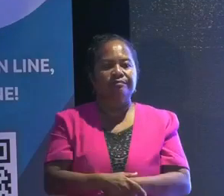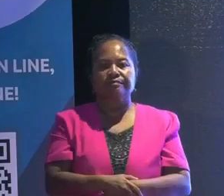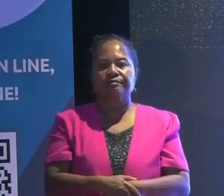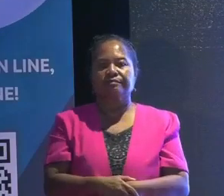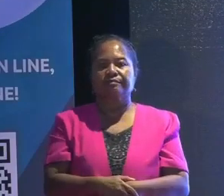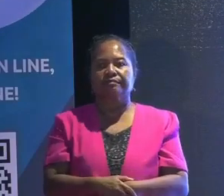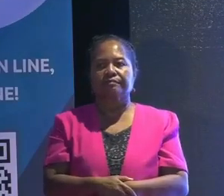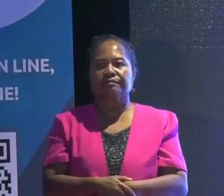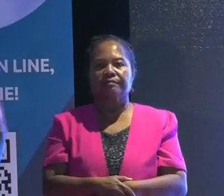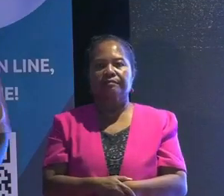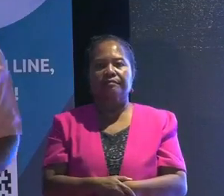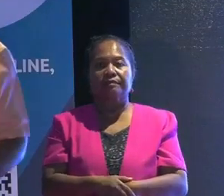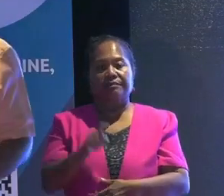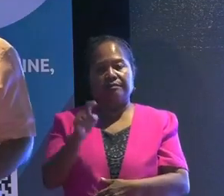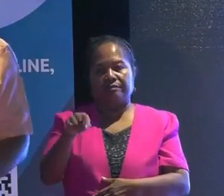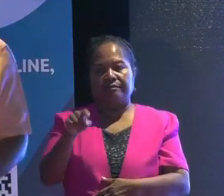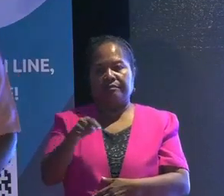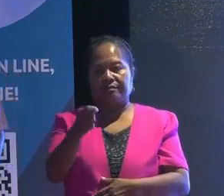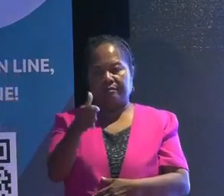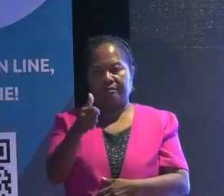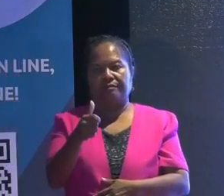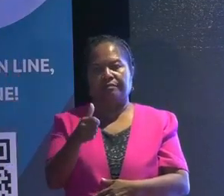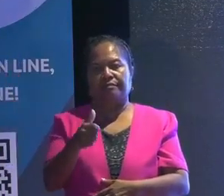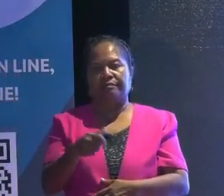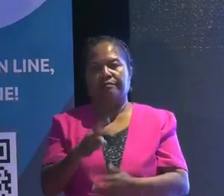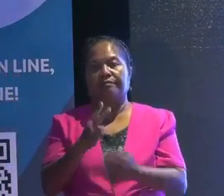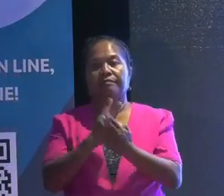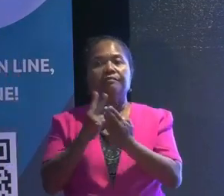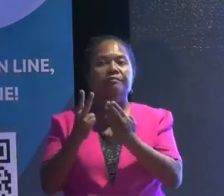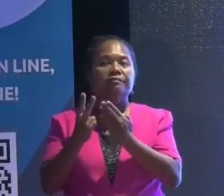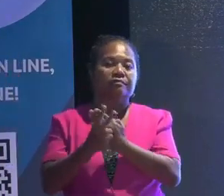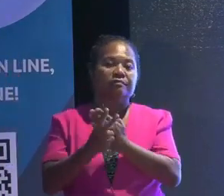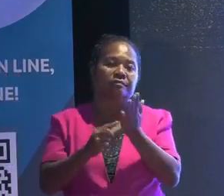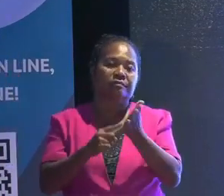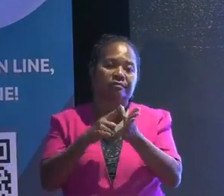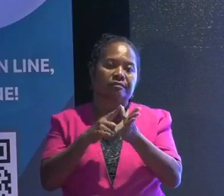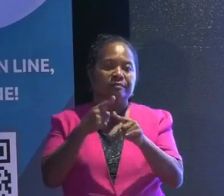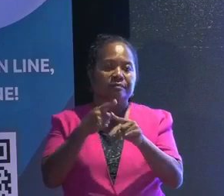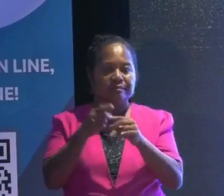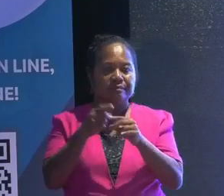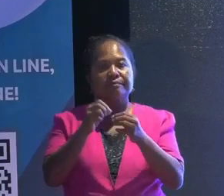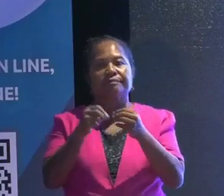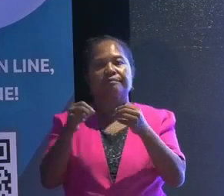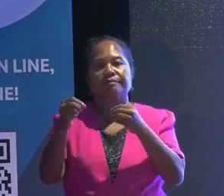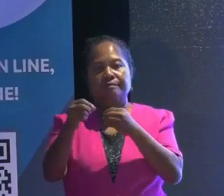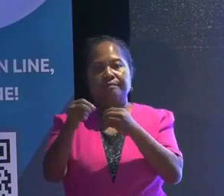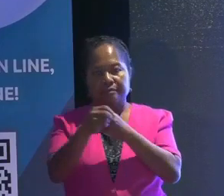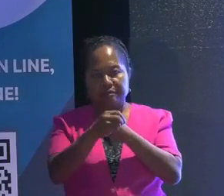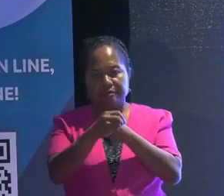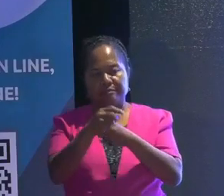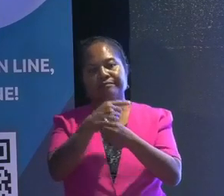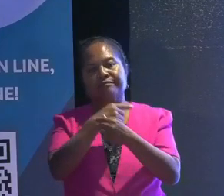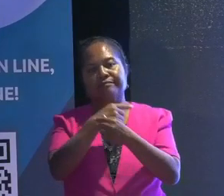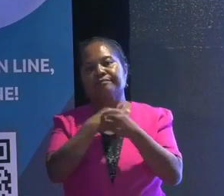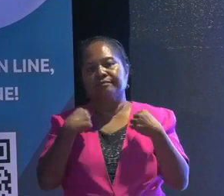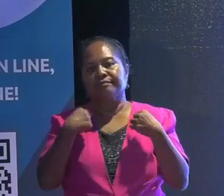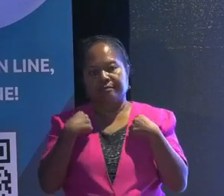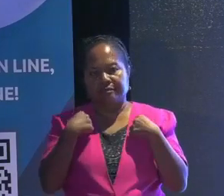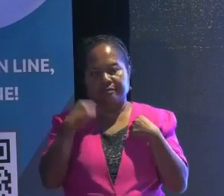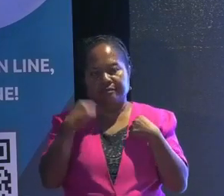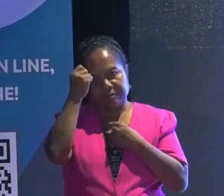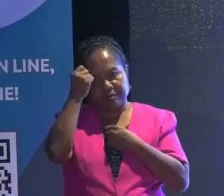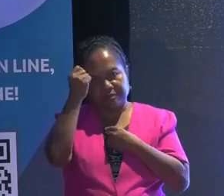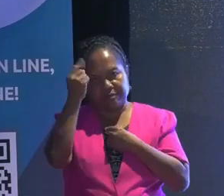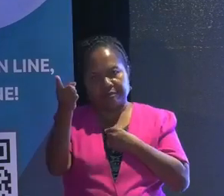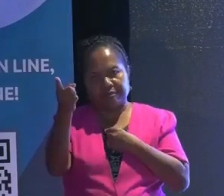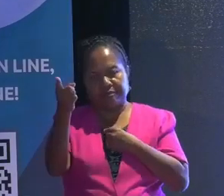So at the end of this session, the tax office, we anticipate that you will